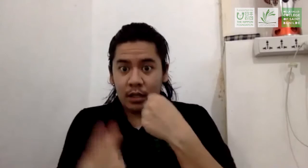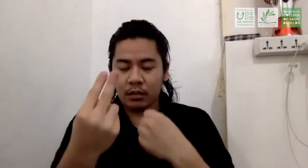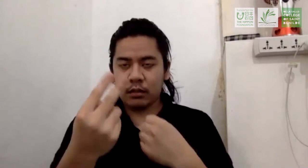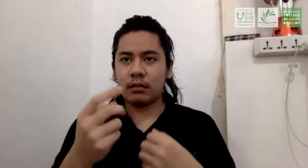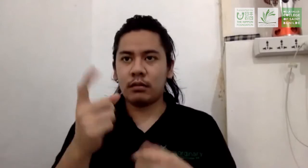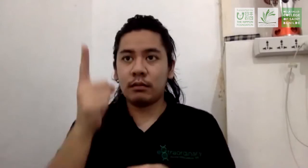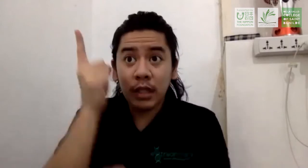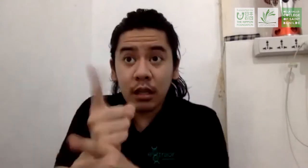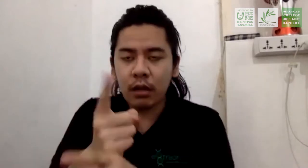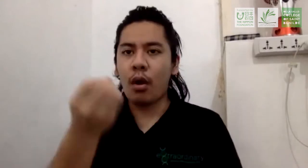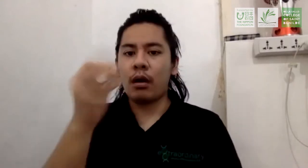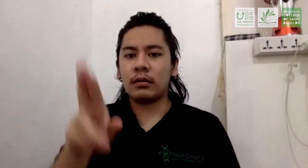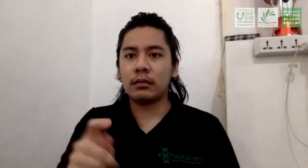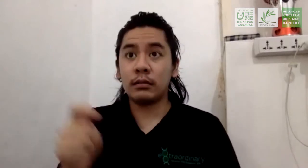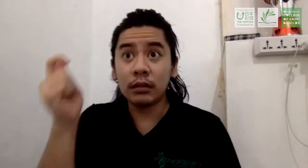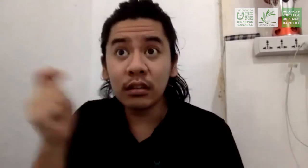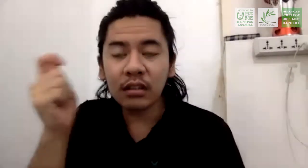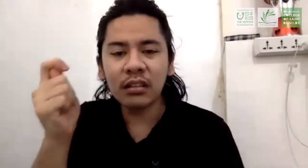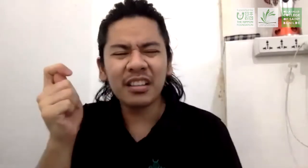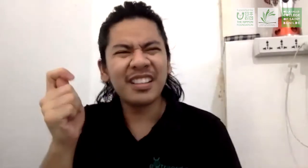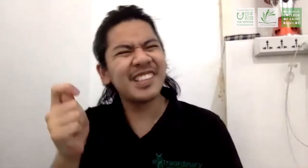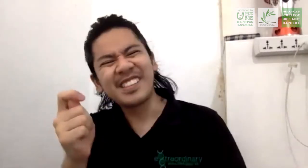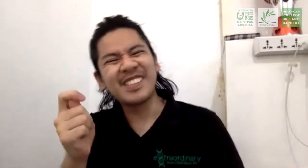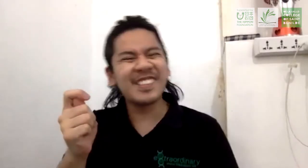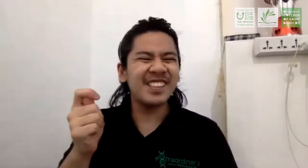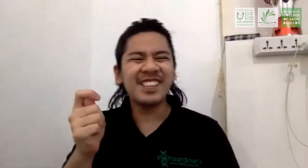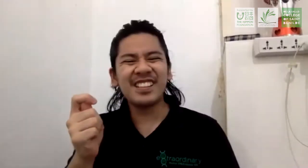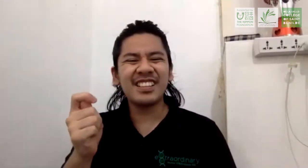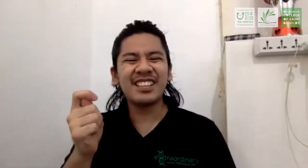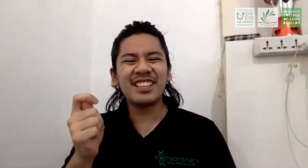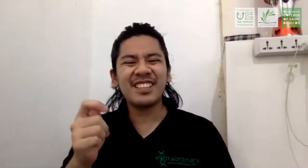for something like,